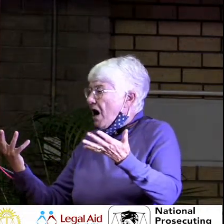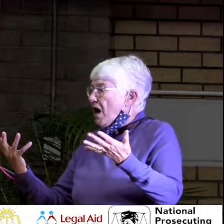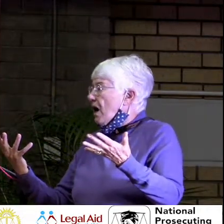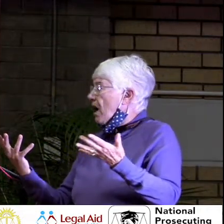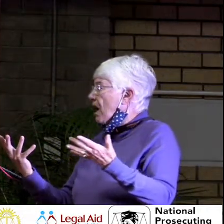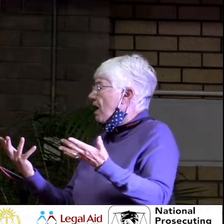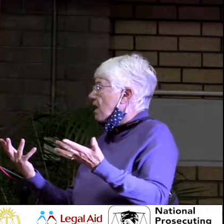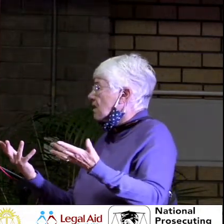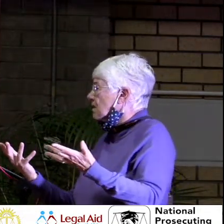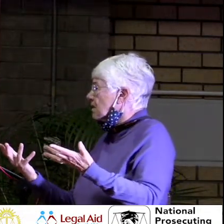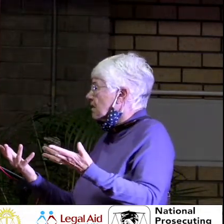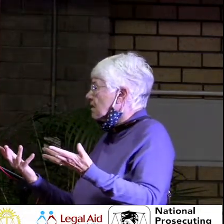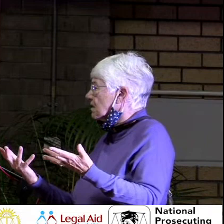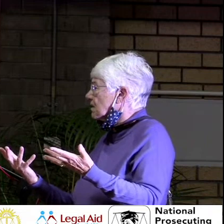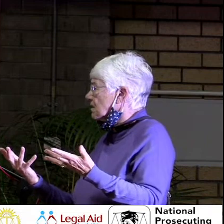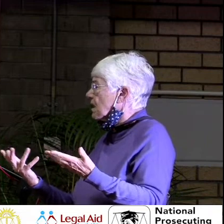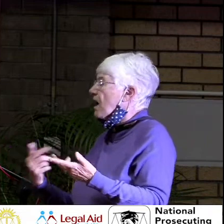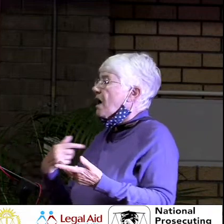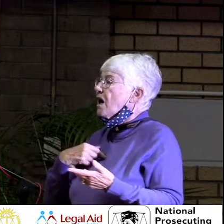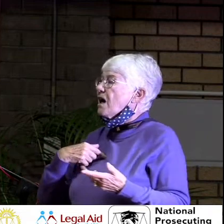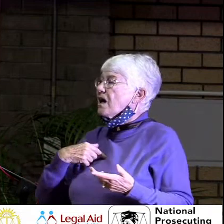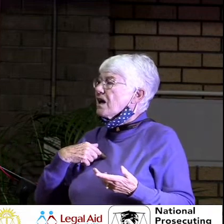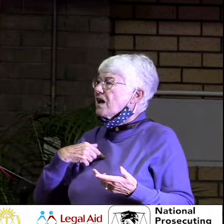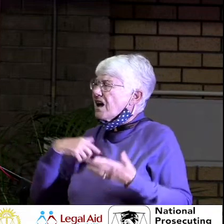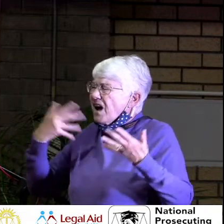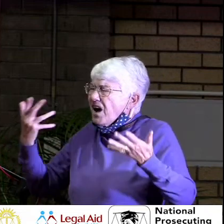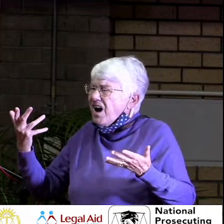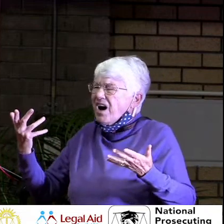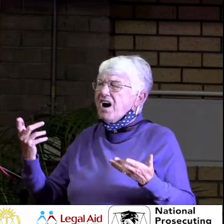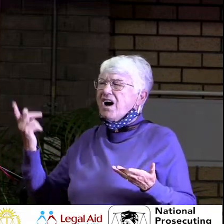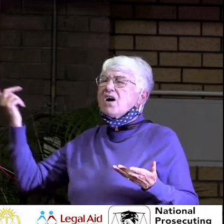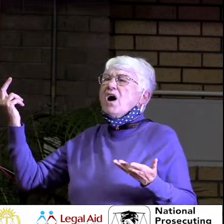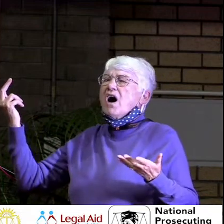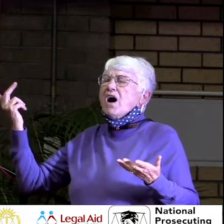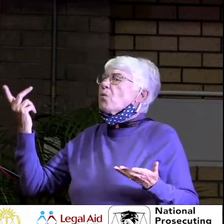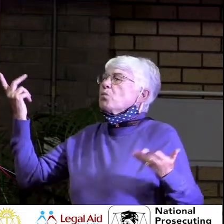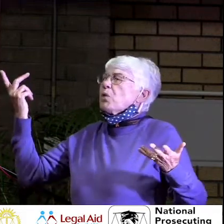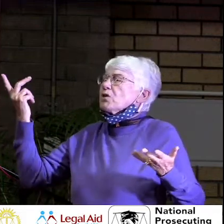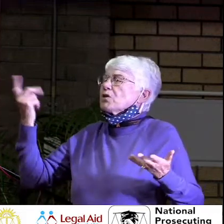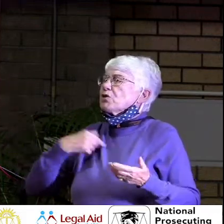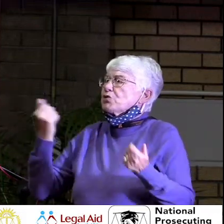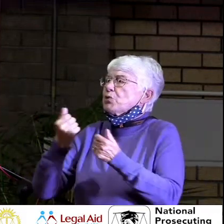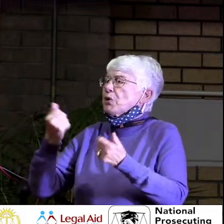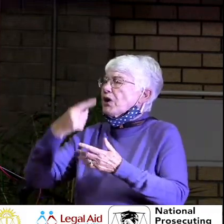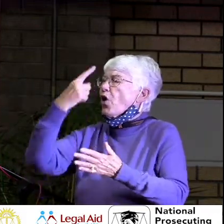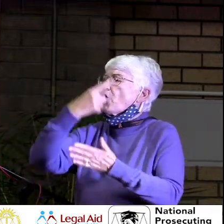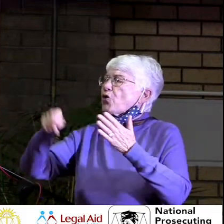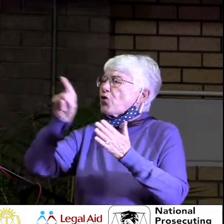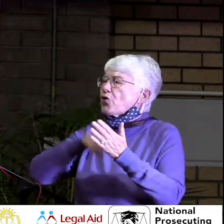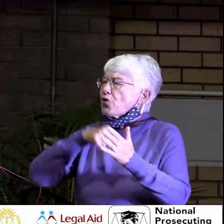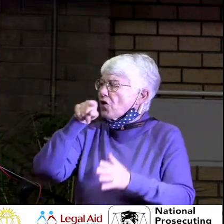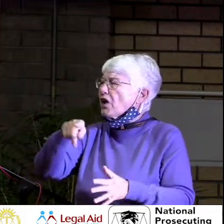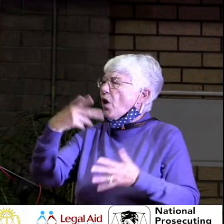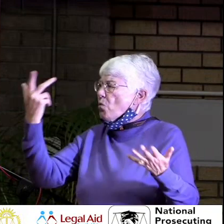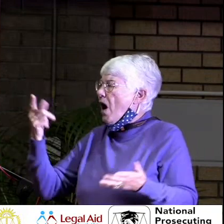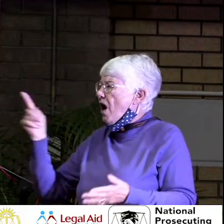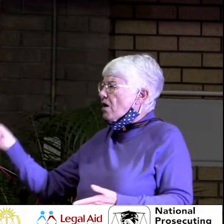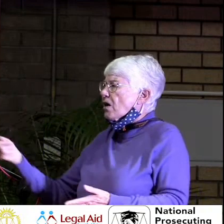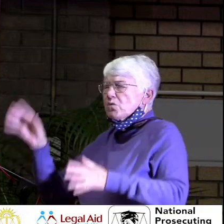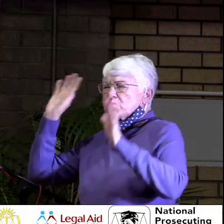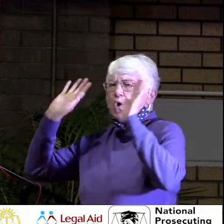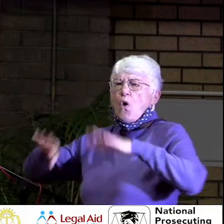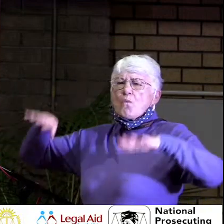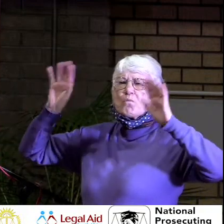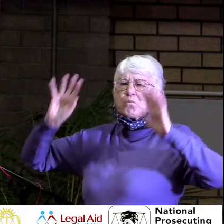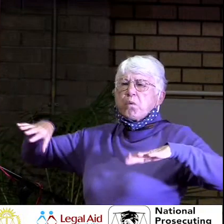as individuals, also as the community, to say what is it that we are doing wrong and how can we correct it. As correctional services,